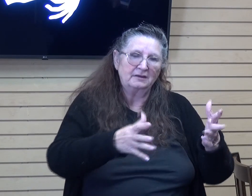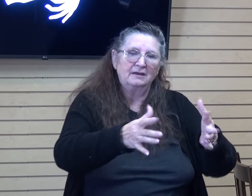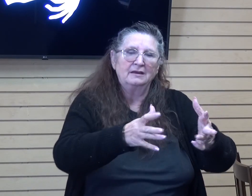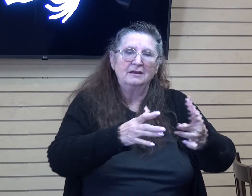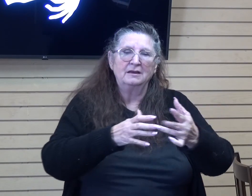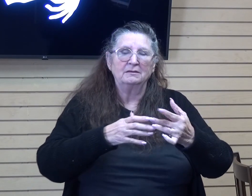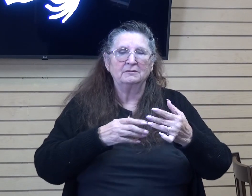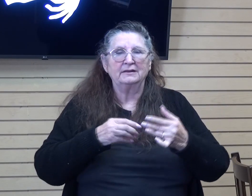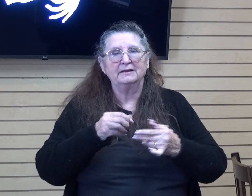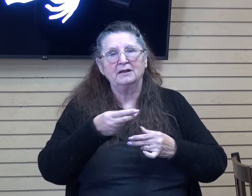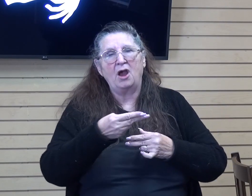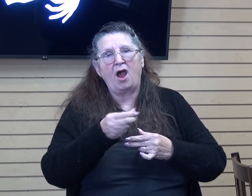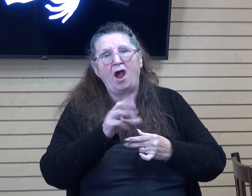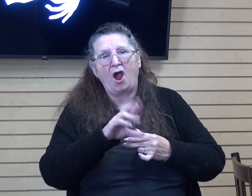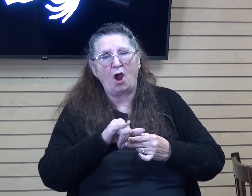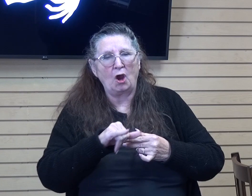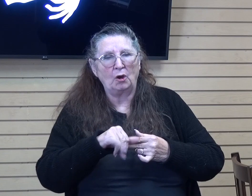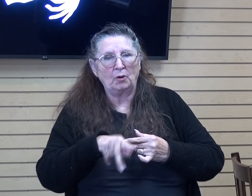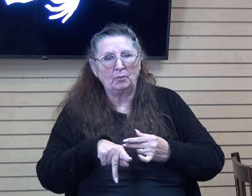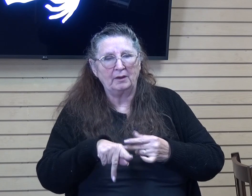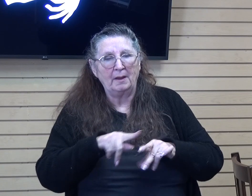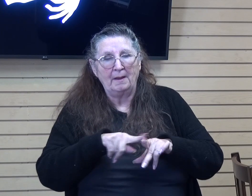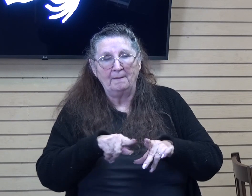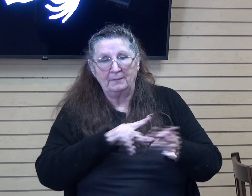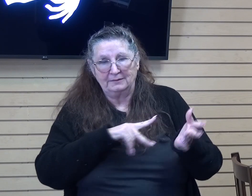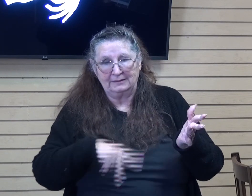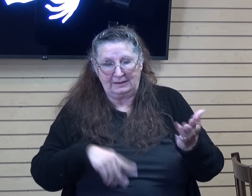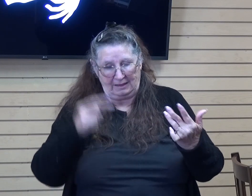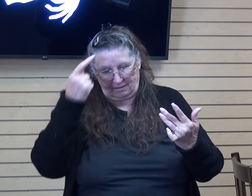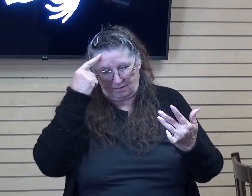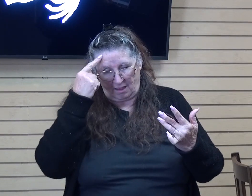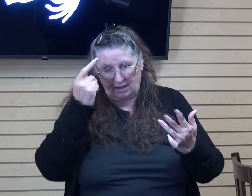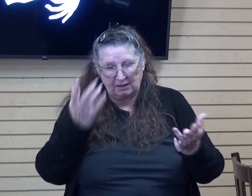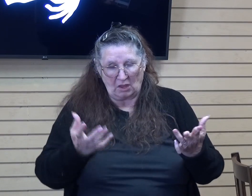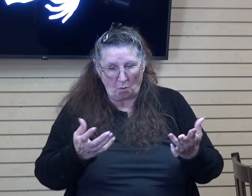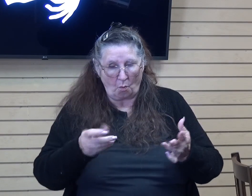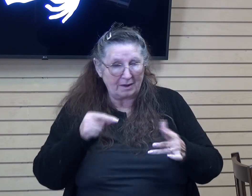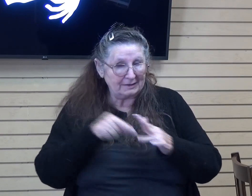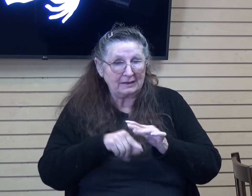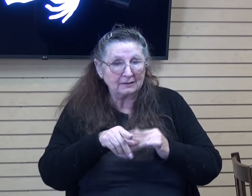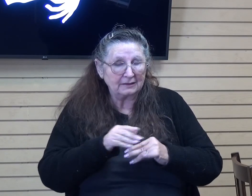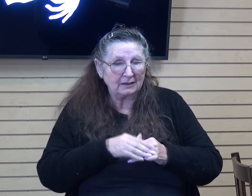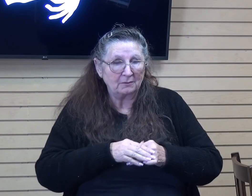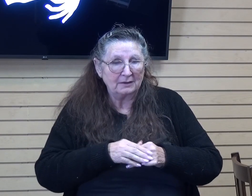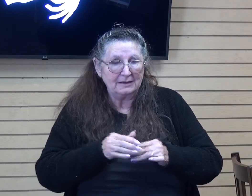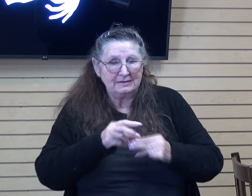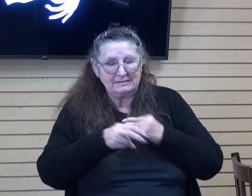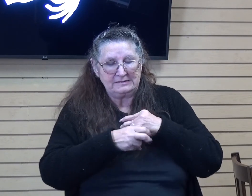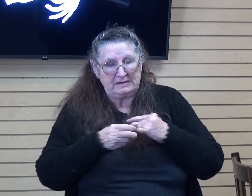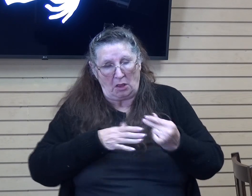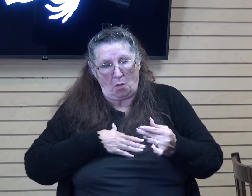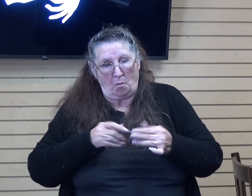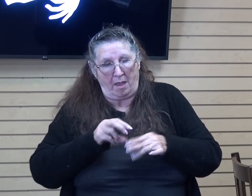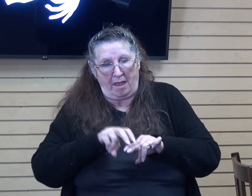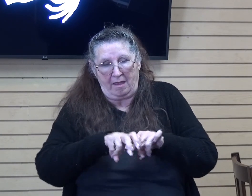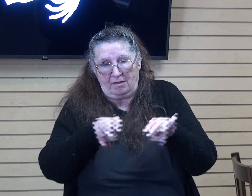here to kill me and take my throne," when he's like, doo. So I like how he just